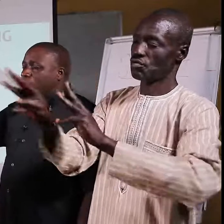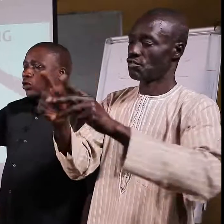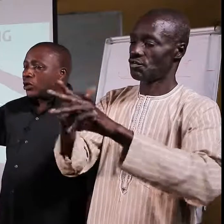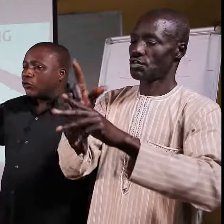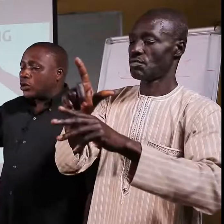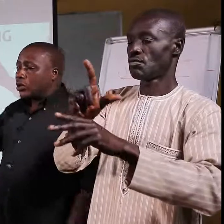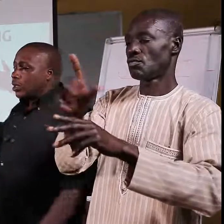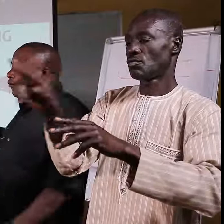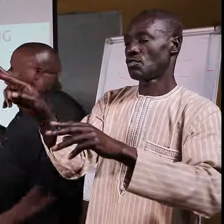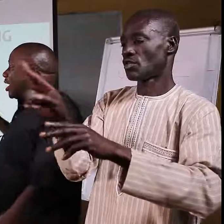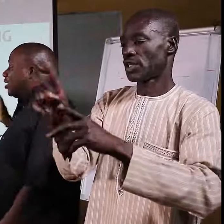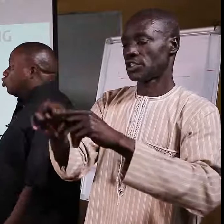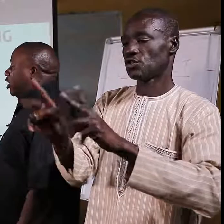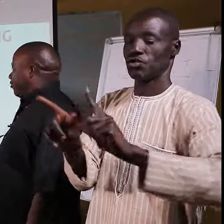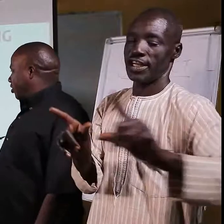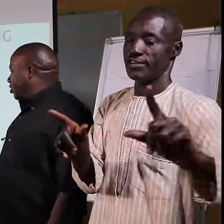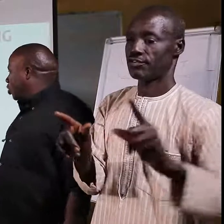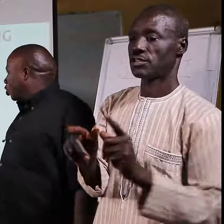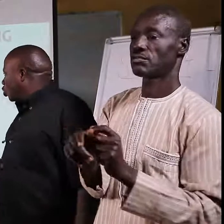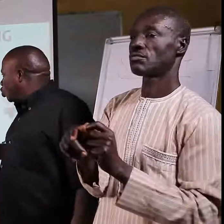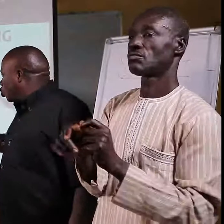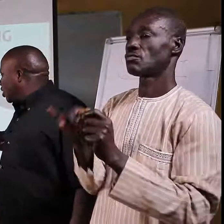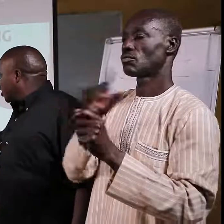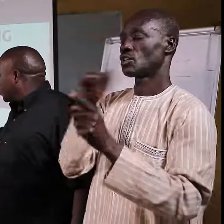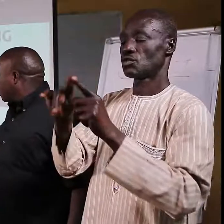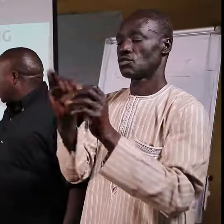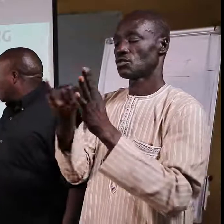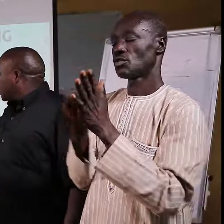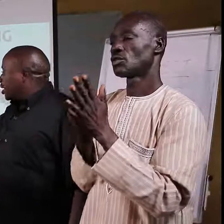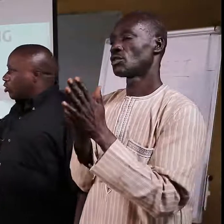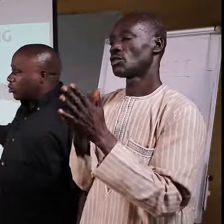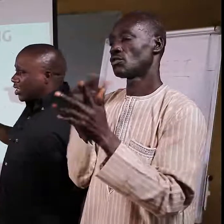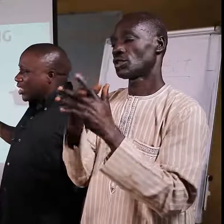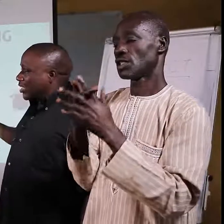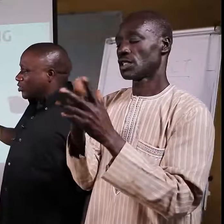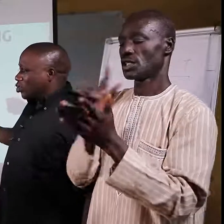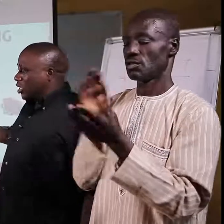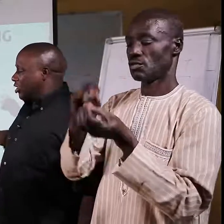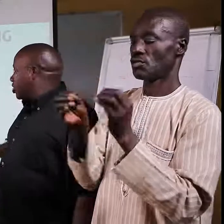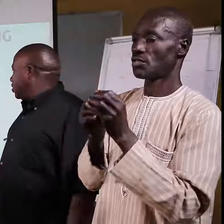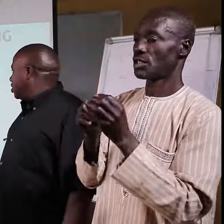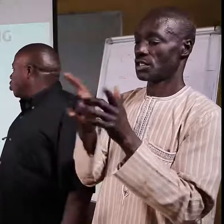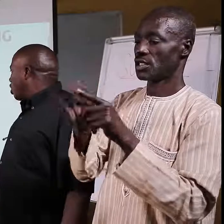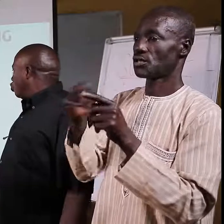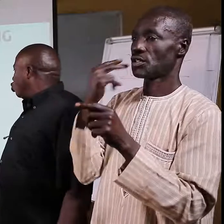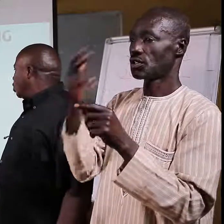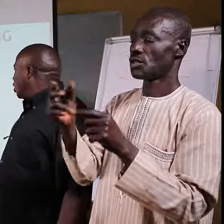left, from right to left. So to do that, we start our numbering, as you can see,